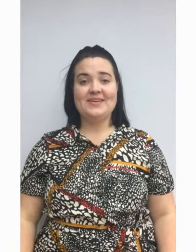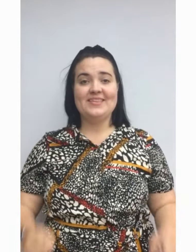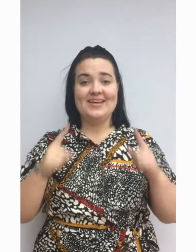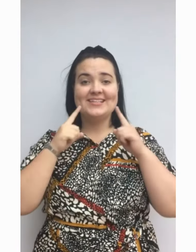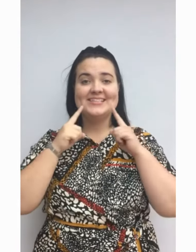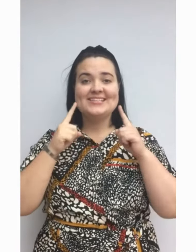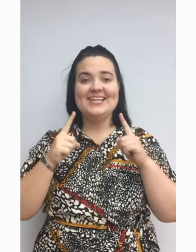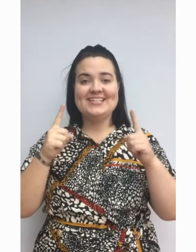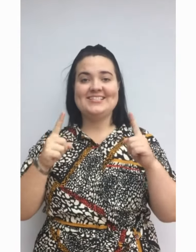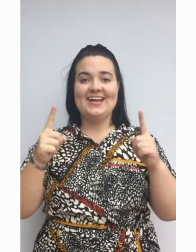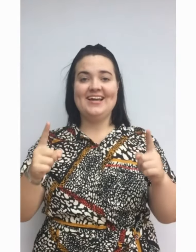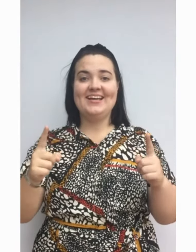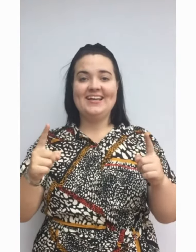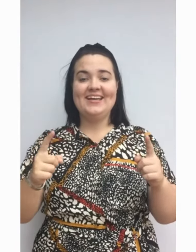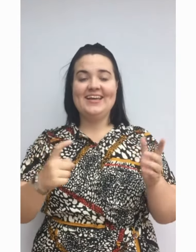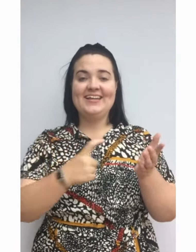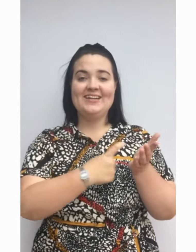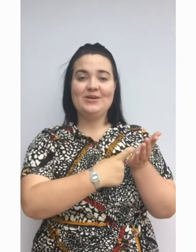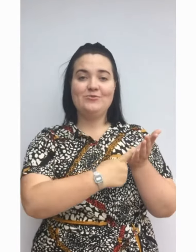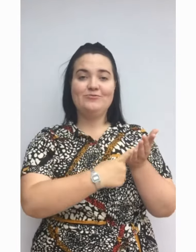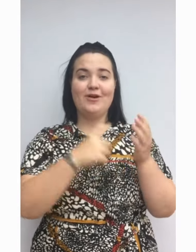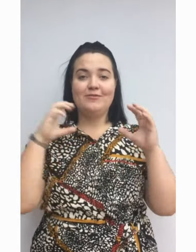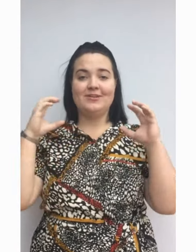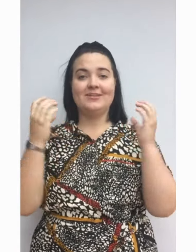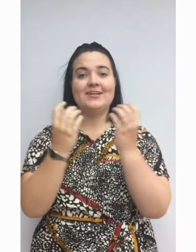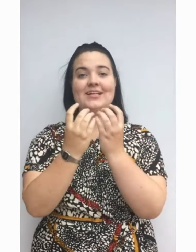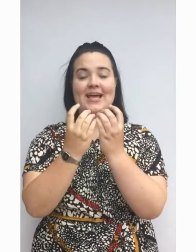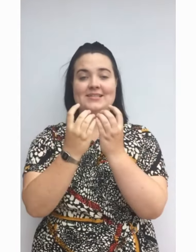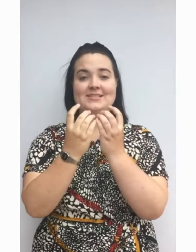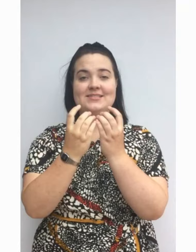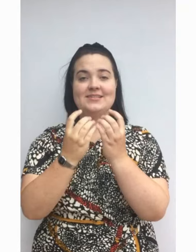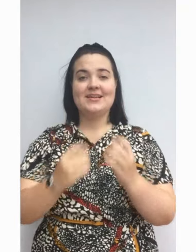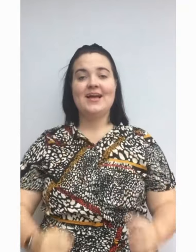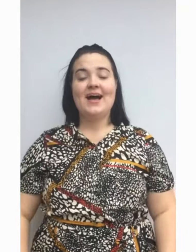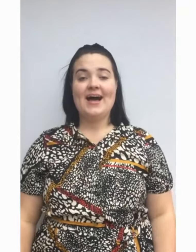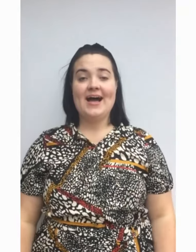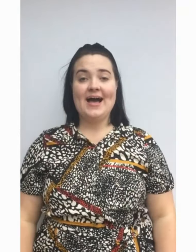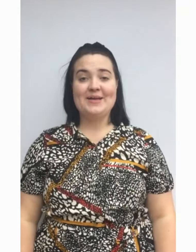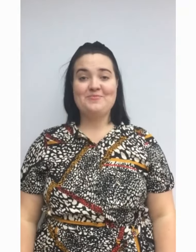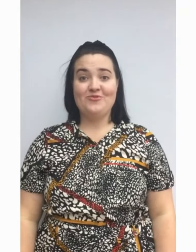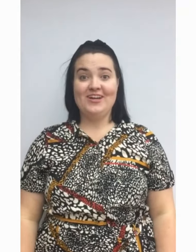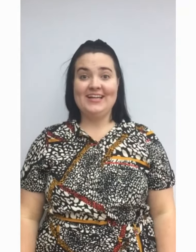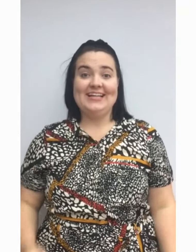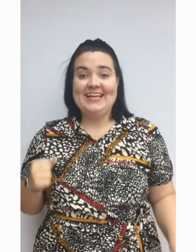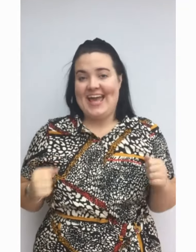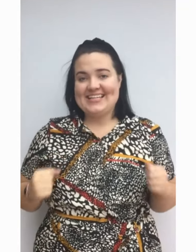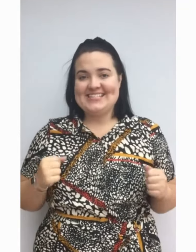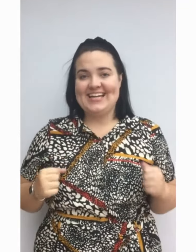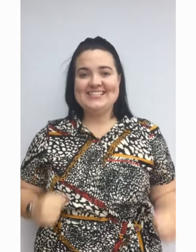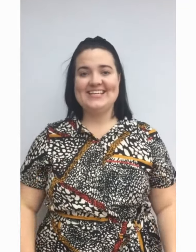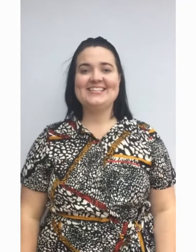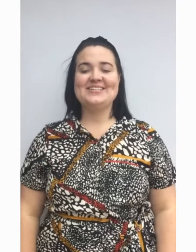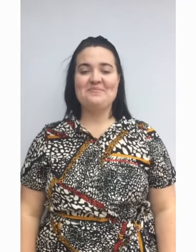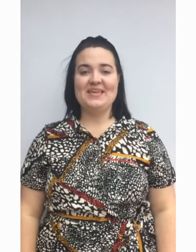to be the teacher in Rowan class. I'm really excited to meet you